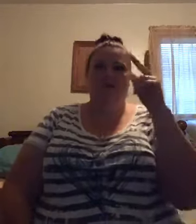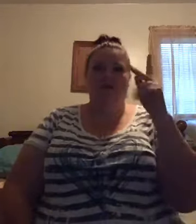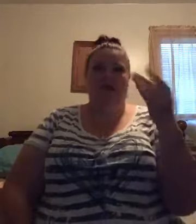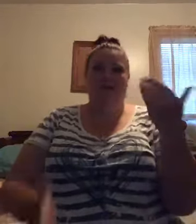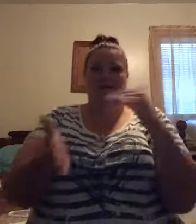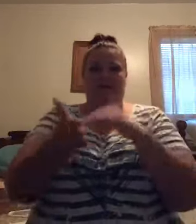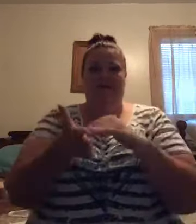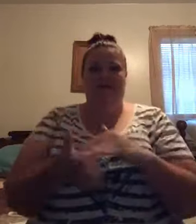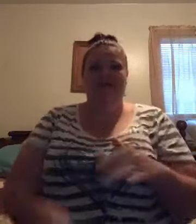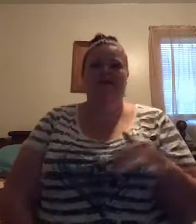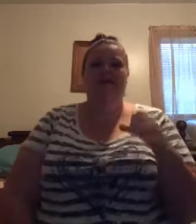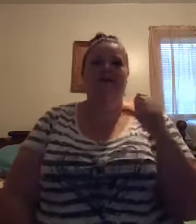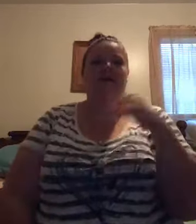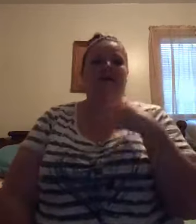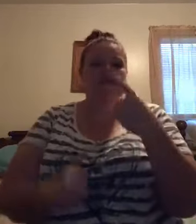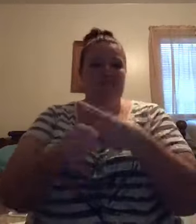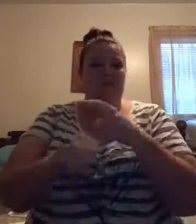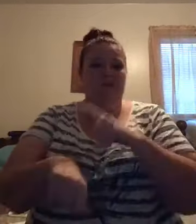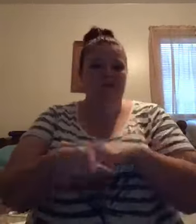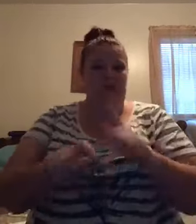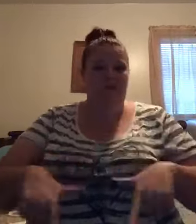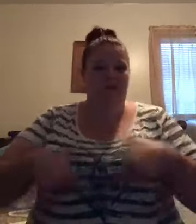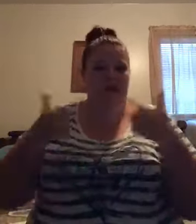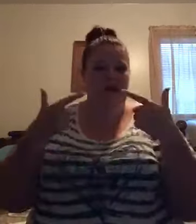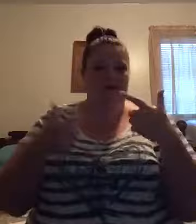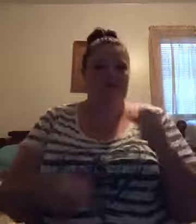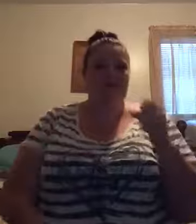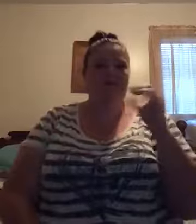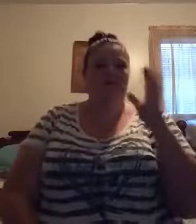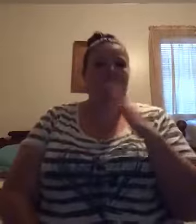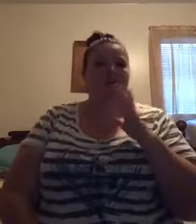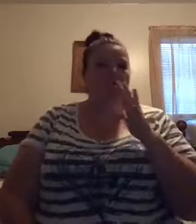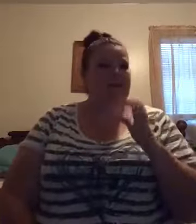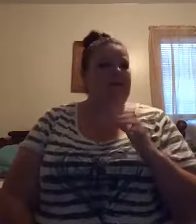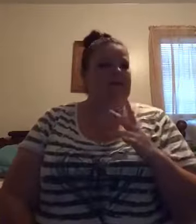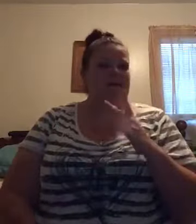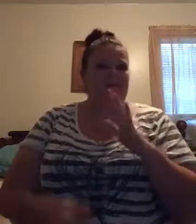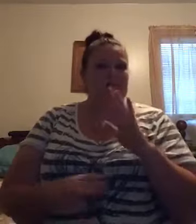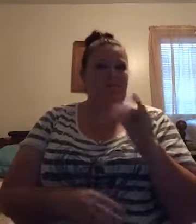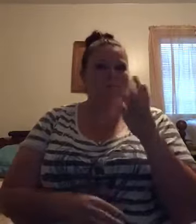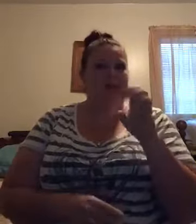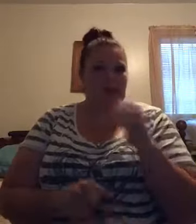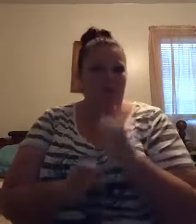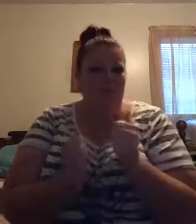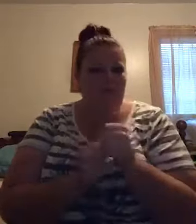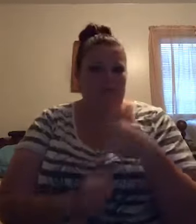Okay, it's me again. This is my first time on live, so y'all please bear with me,